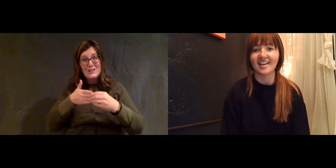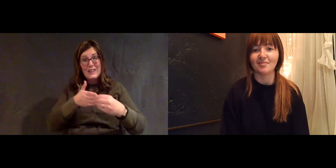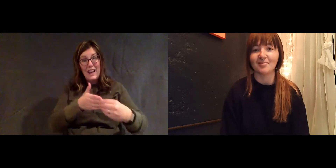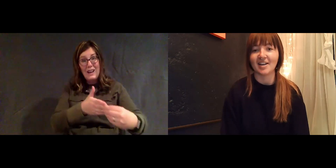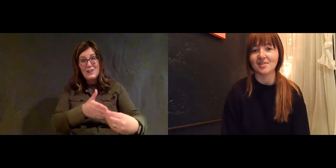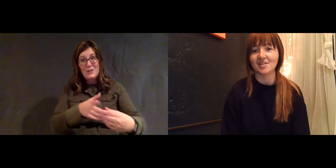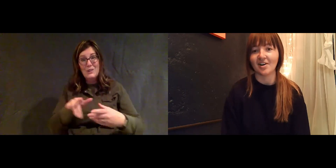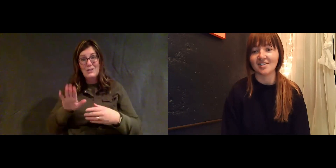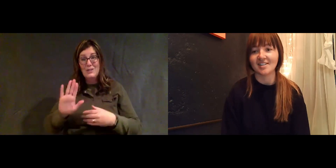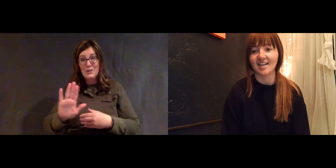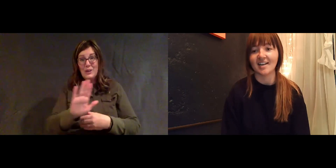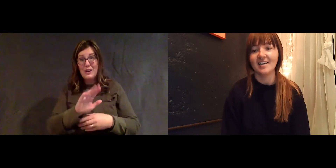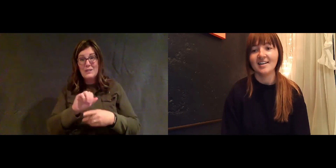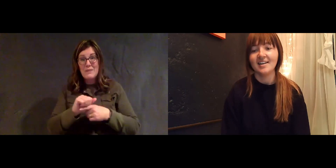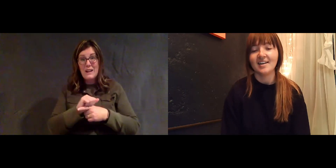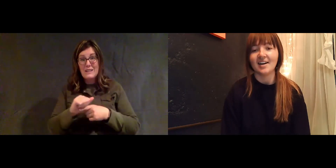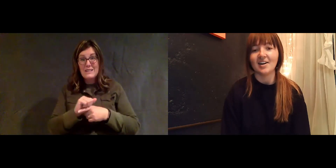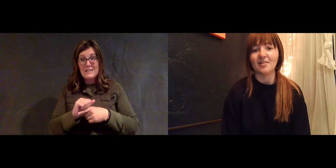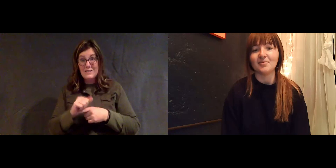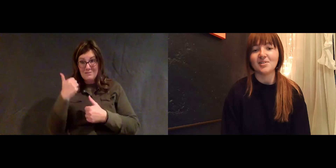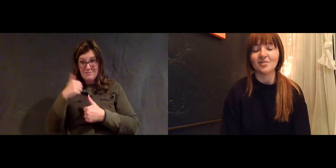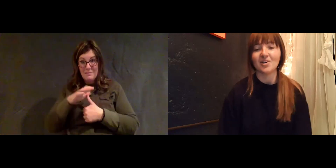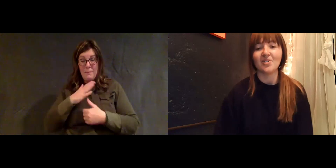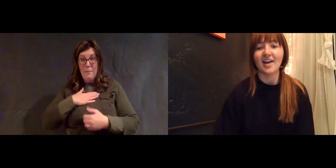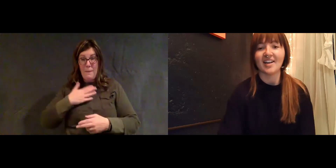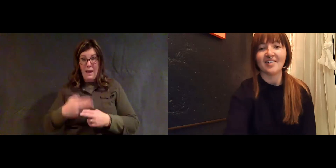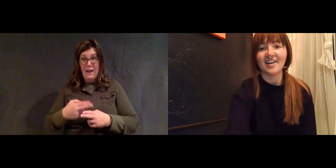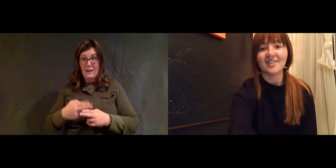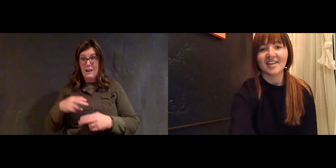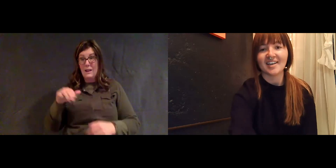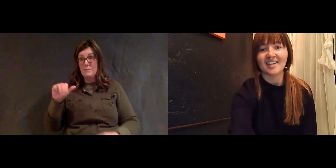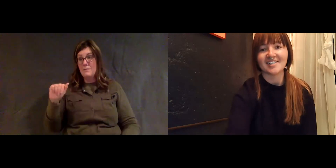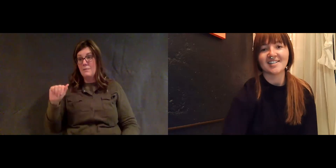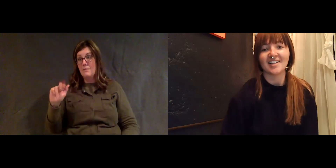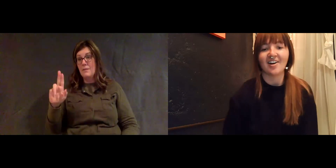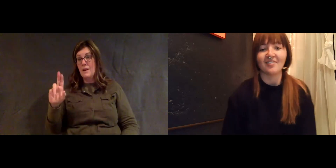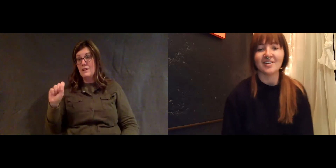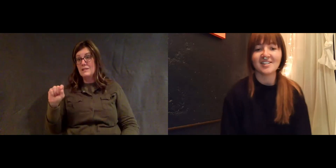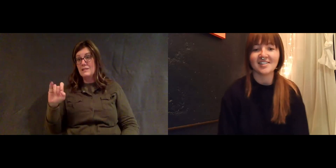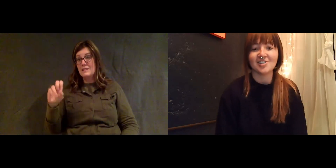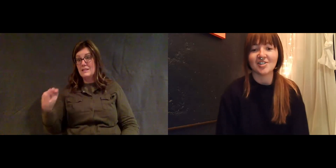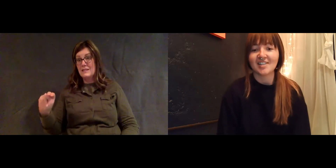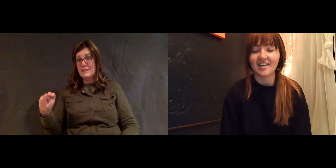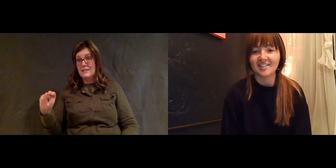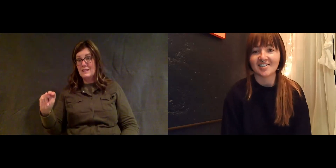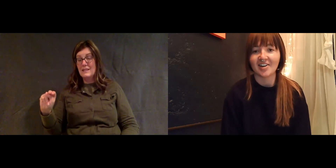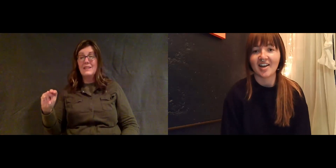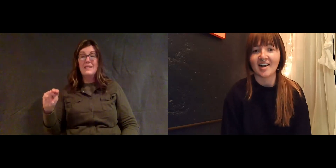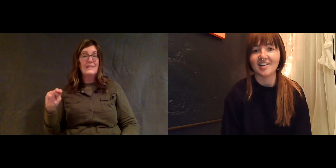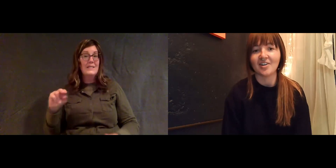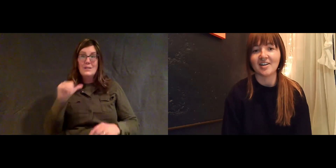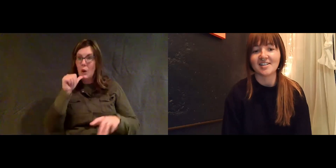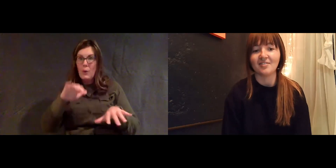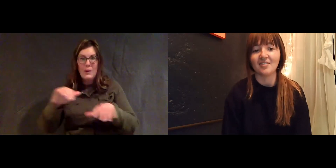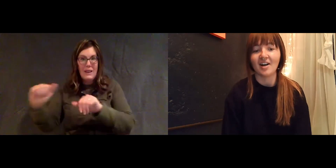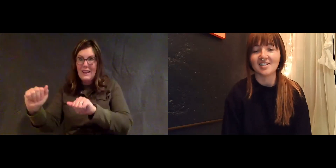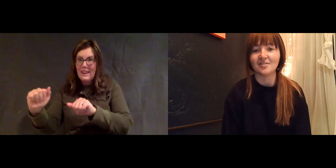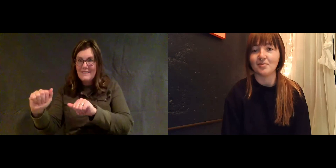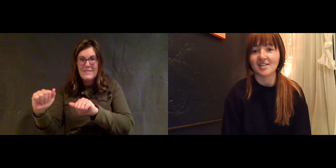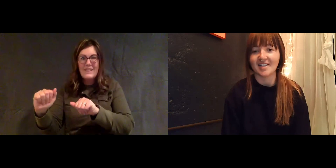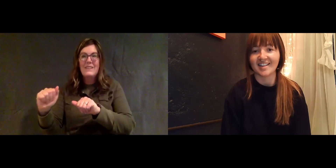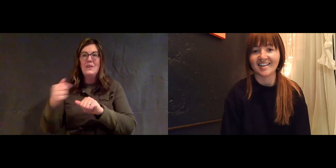today. Again, my name is Austin. Don't go anywhere because the conference is just getting started and you guys have